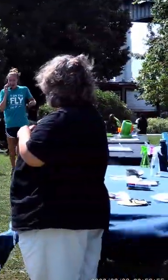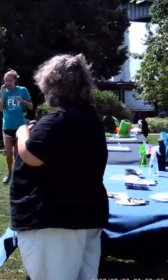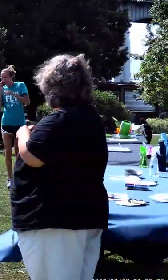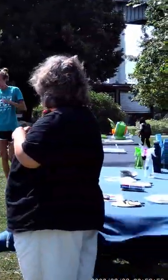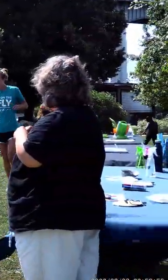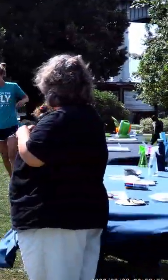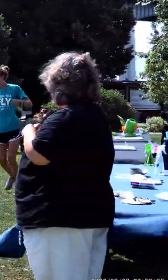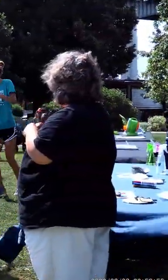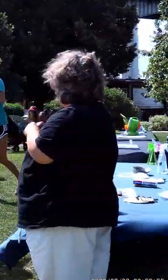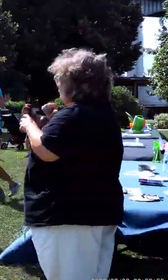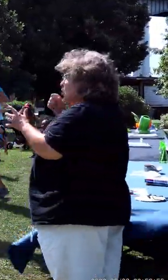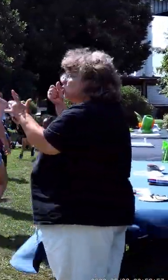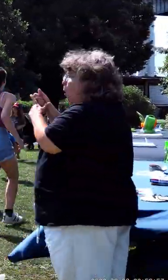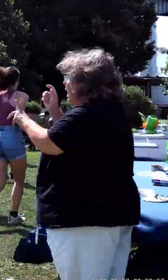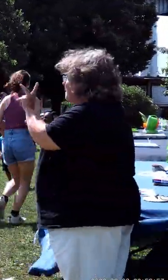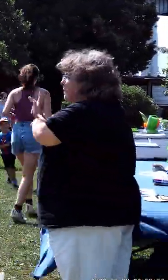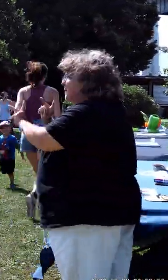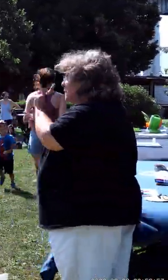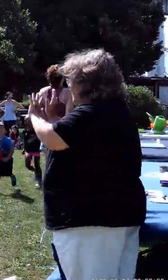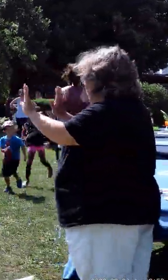Careful not to knock anyone over.